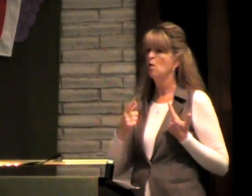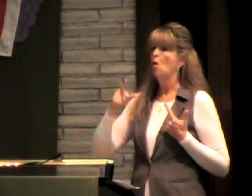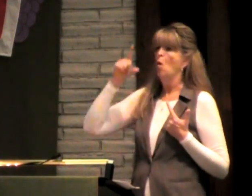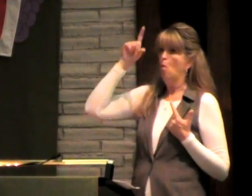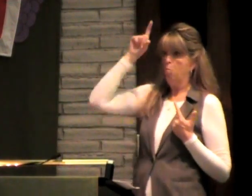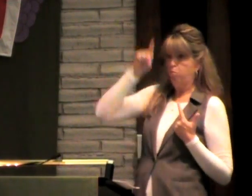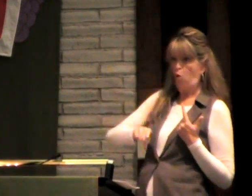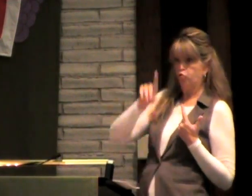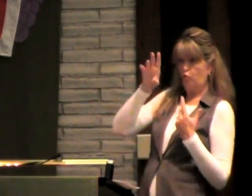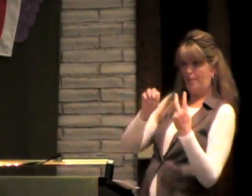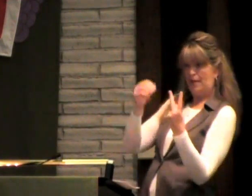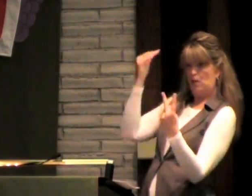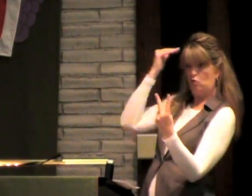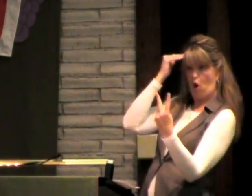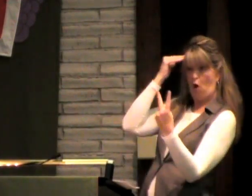eternal life.